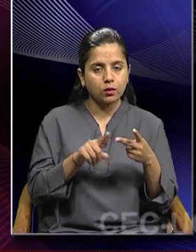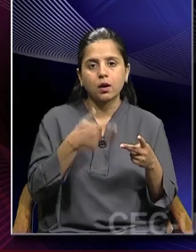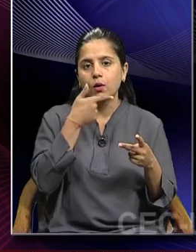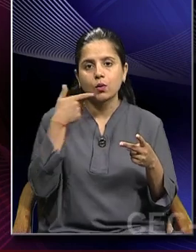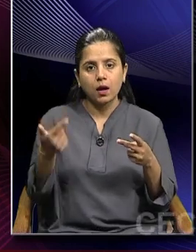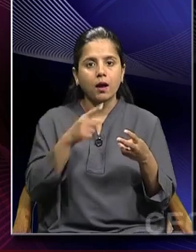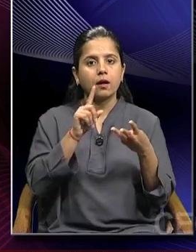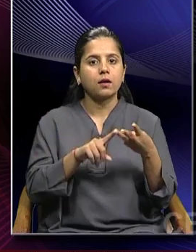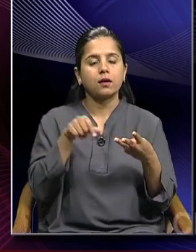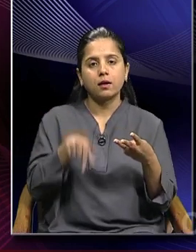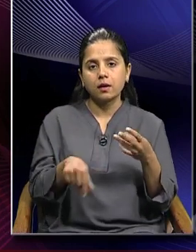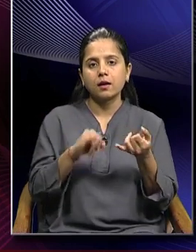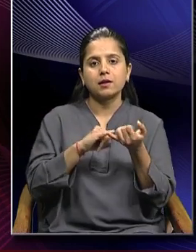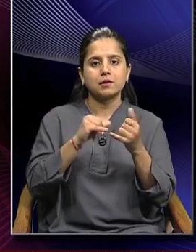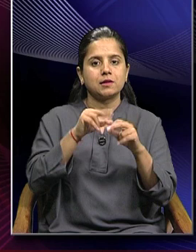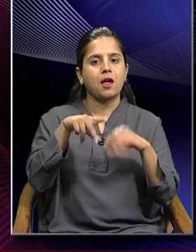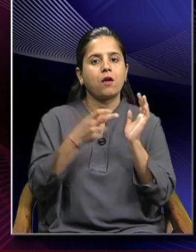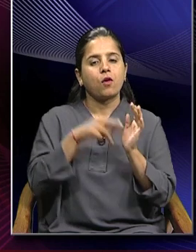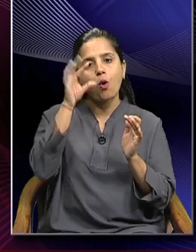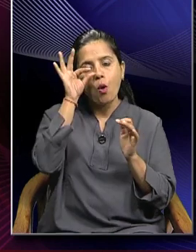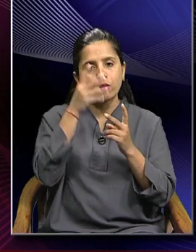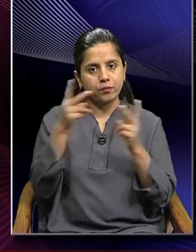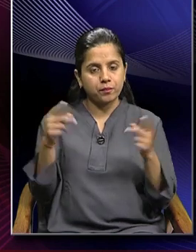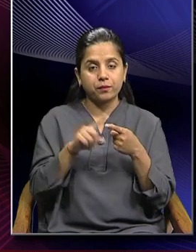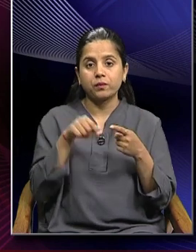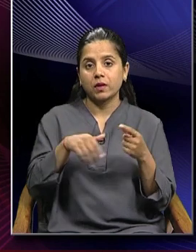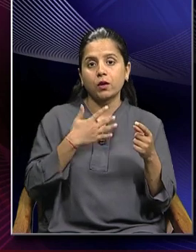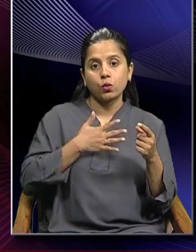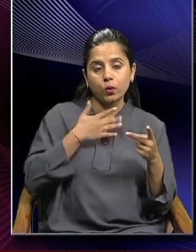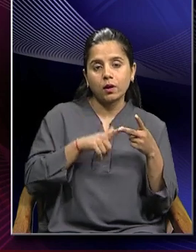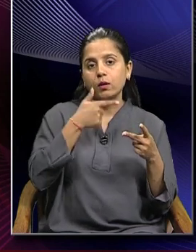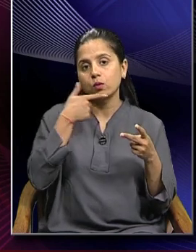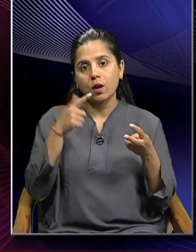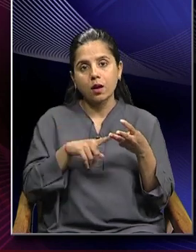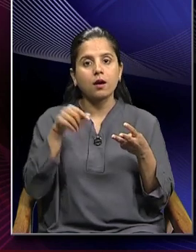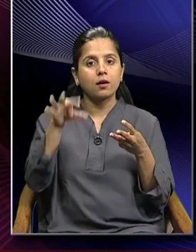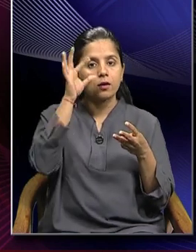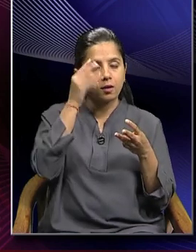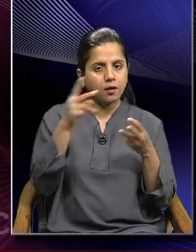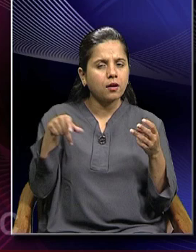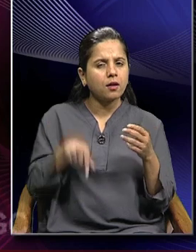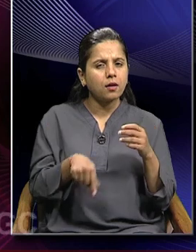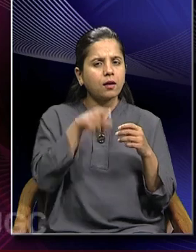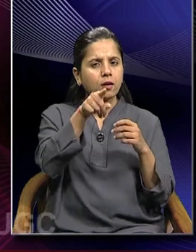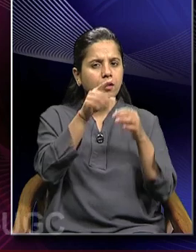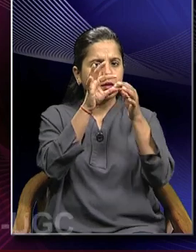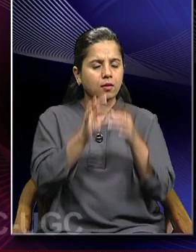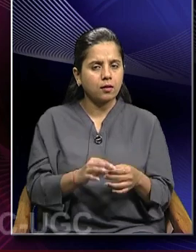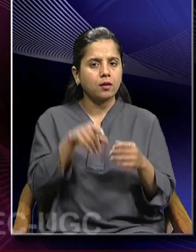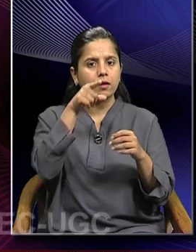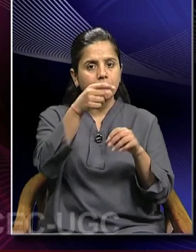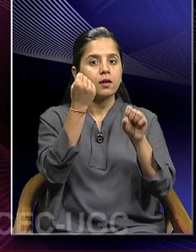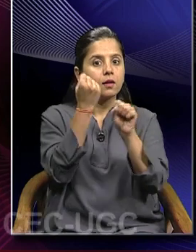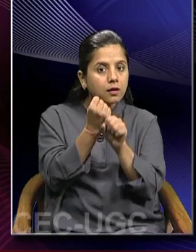and third one is saffron. When we talk about green, red and saffron, as an acronym it is indicated by, denoted